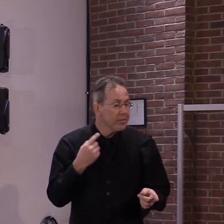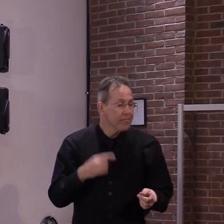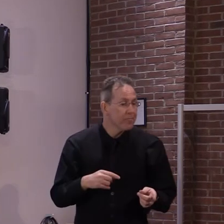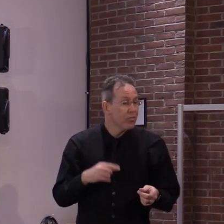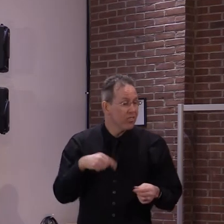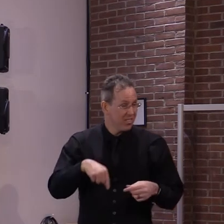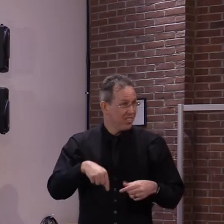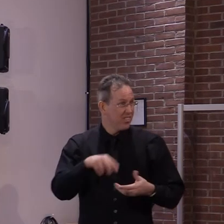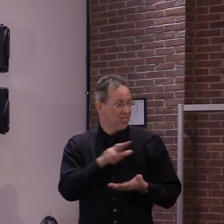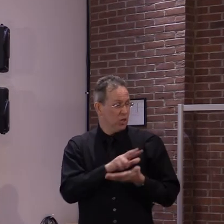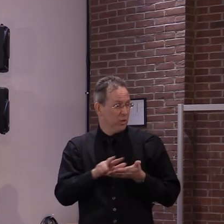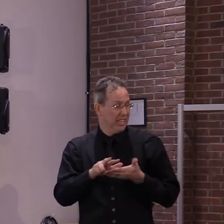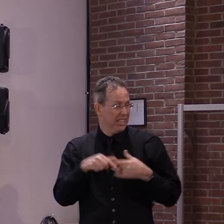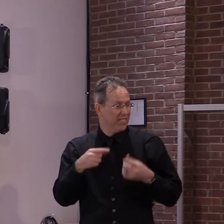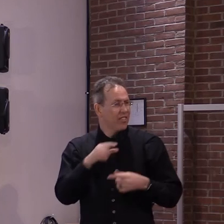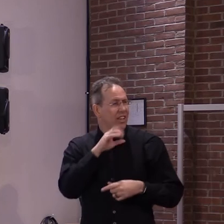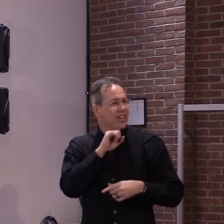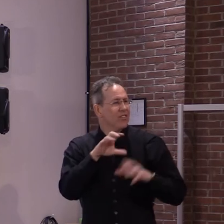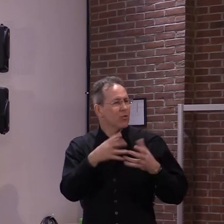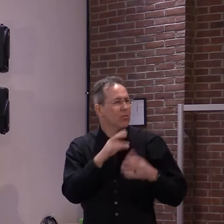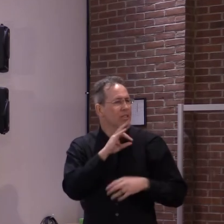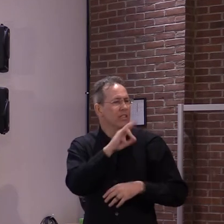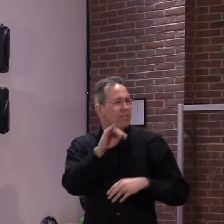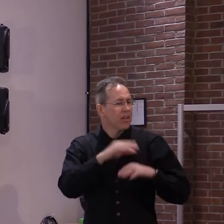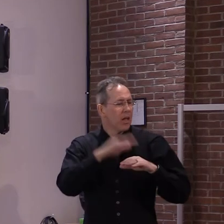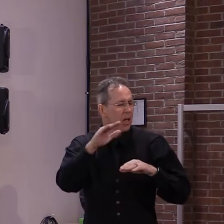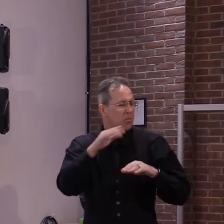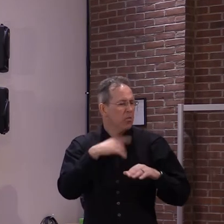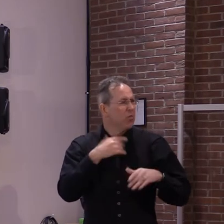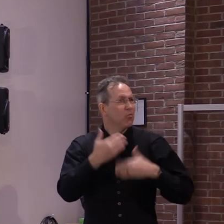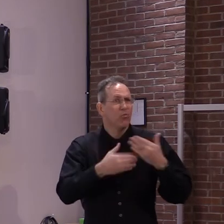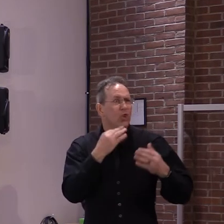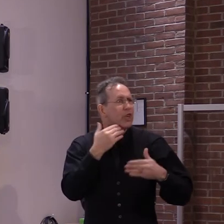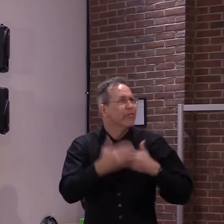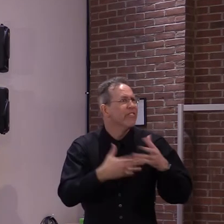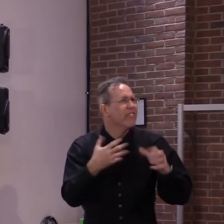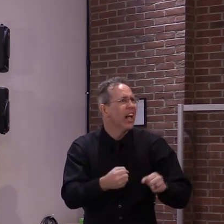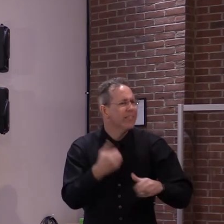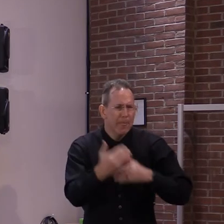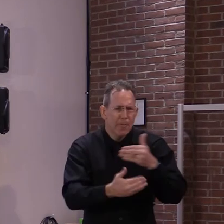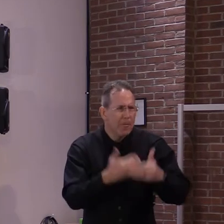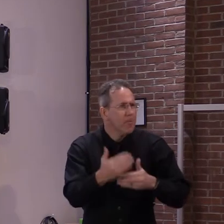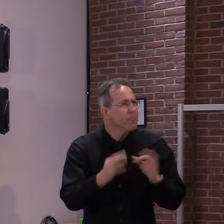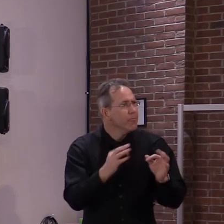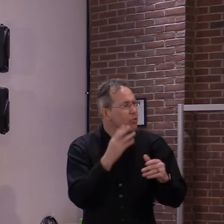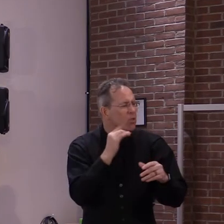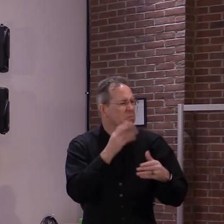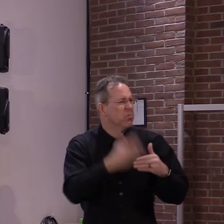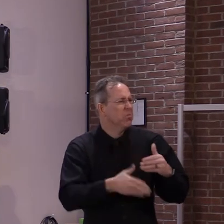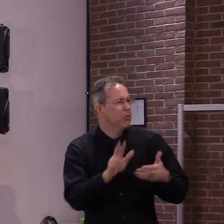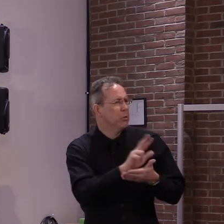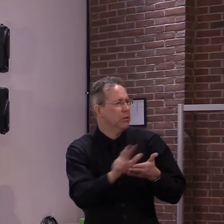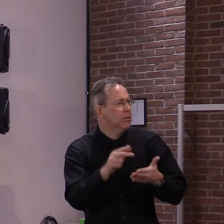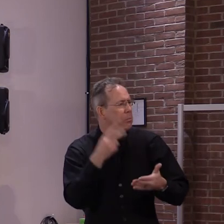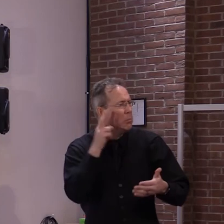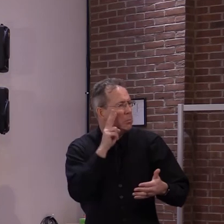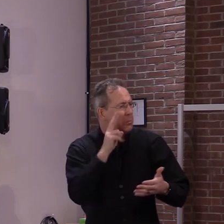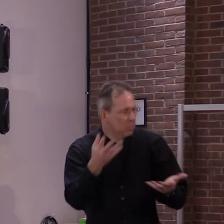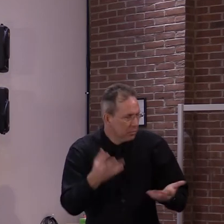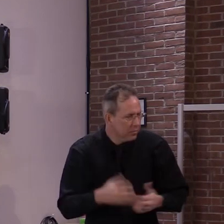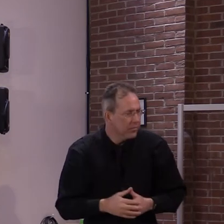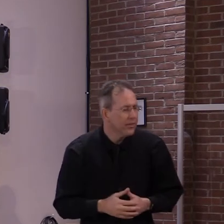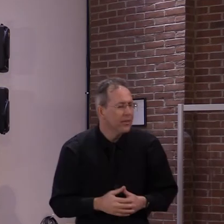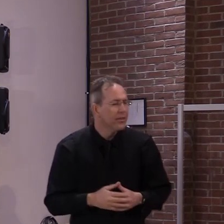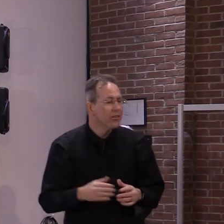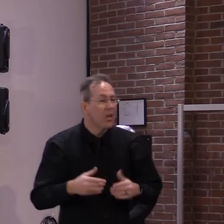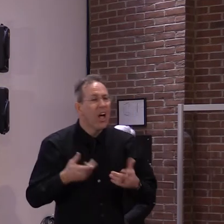then we can we'll be able to forecast from there the next band now the uh the on the call as i i'm just